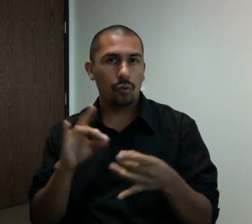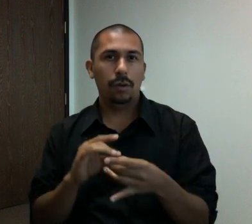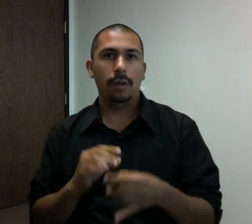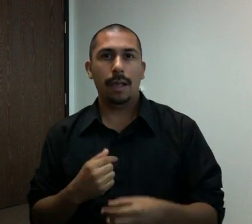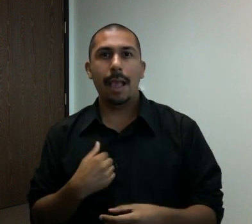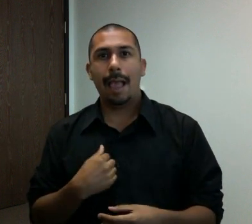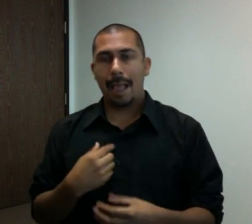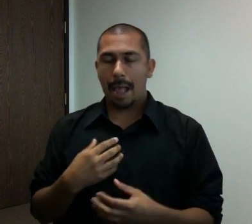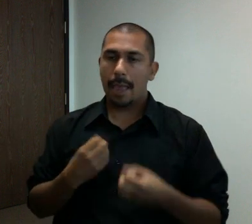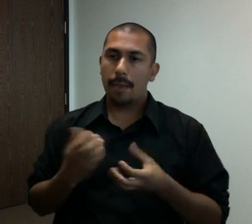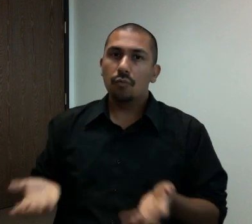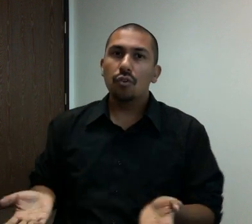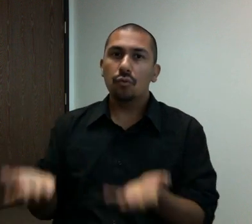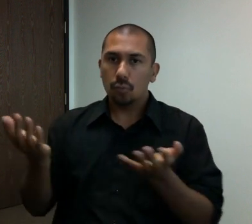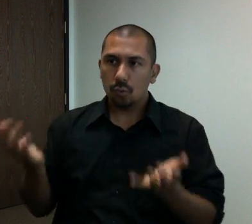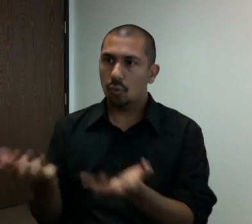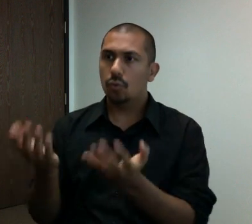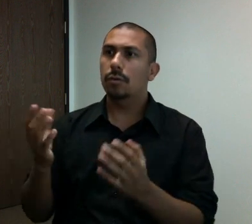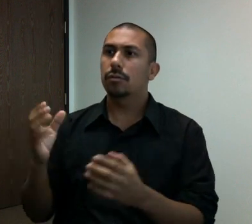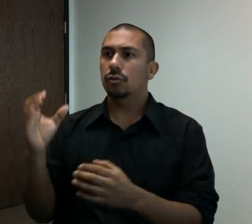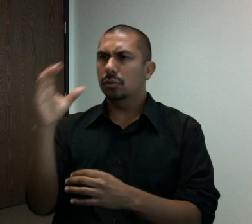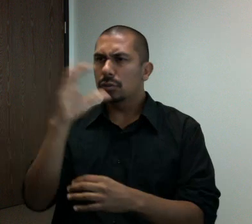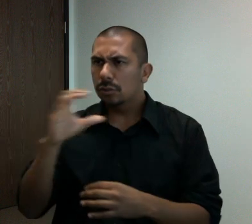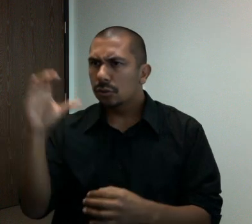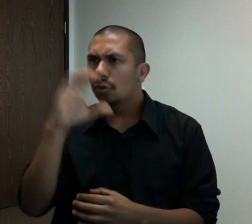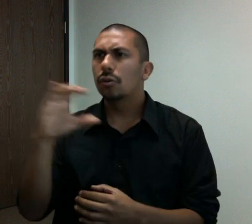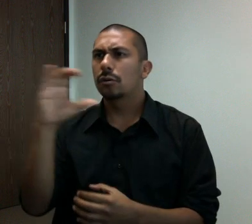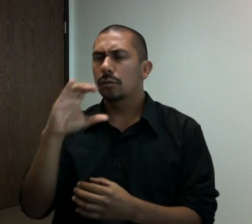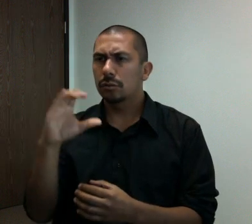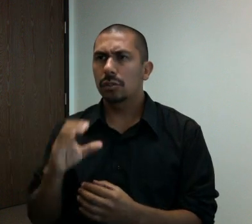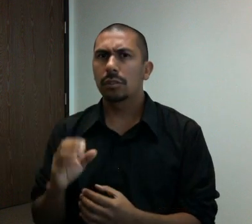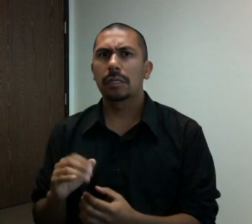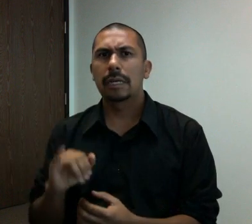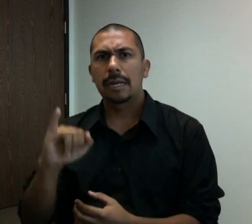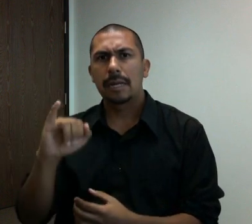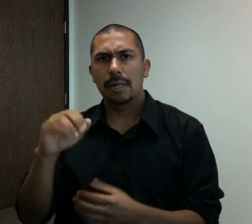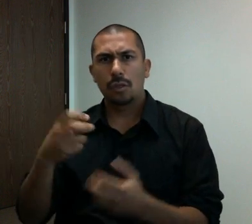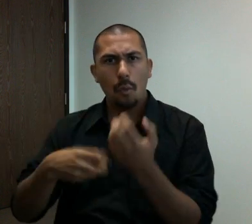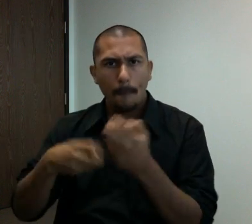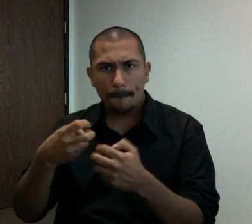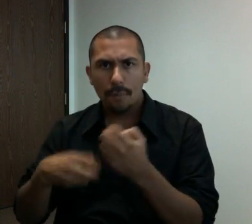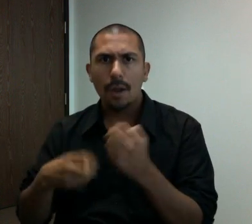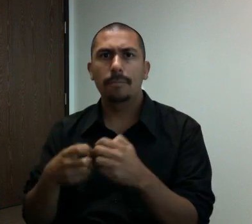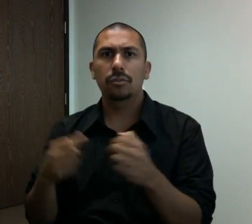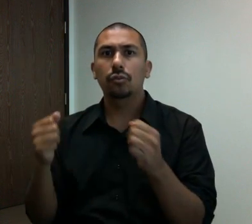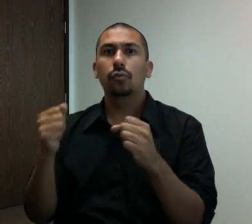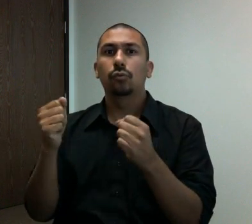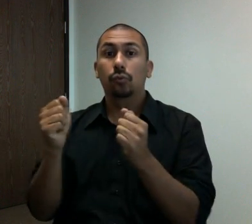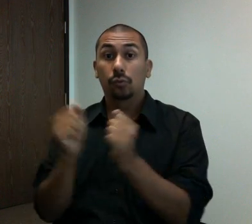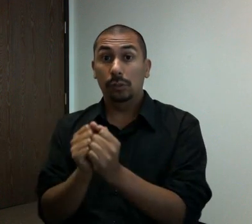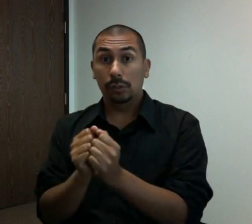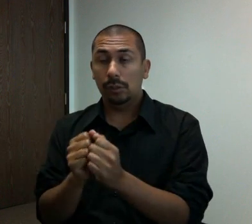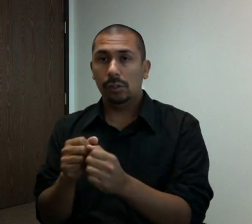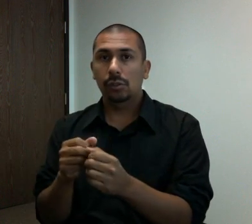So, for example, if you have 2 articles on smoking cessation programs, and you find out that wow, the patch keeps coming